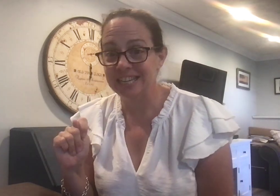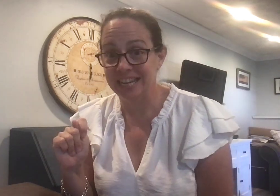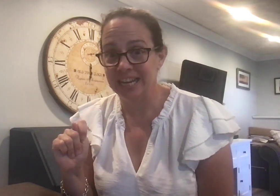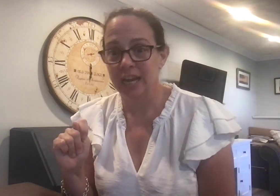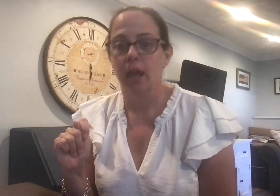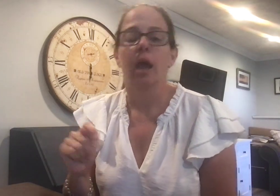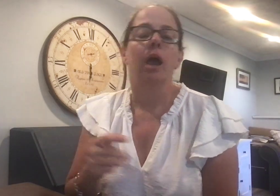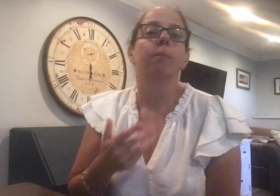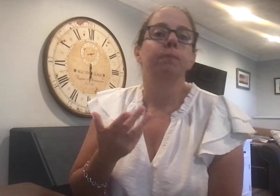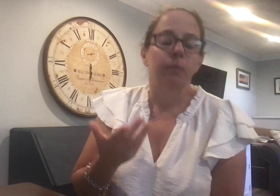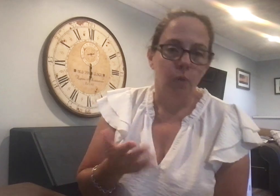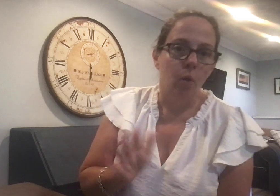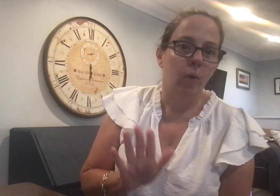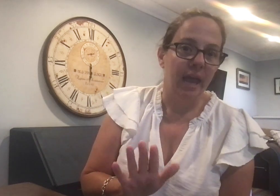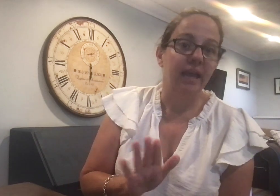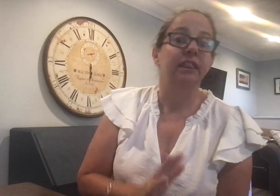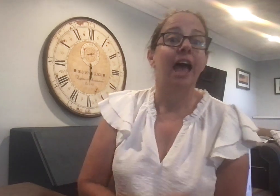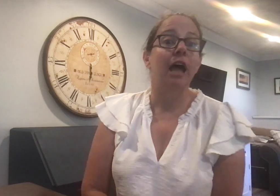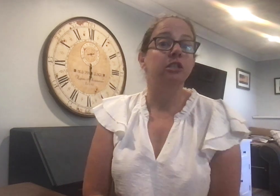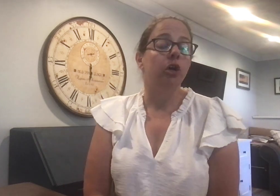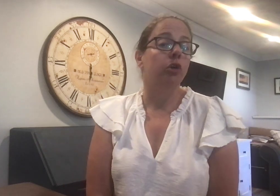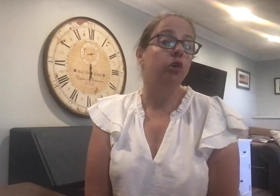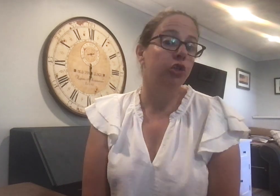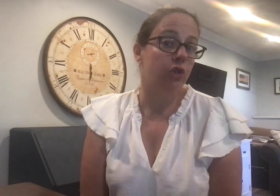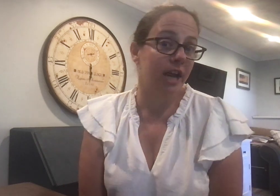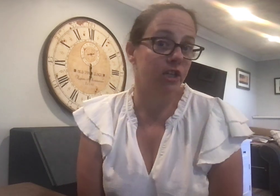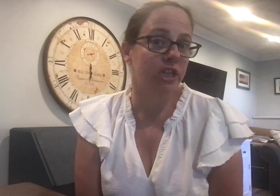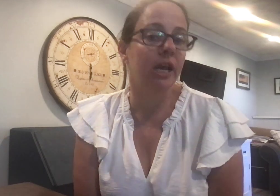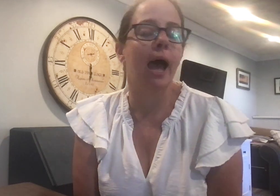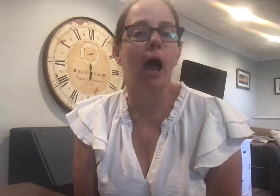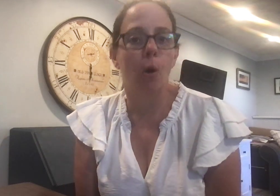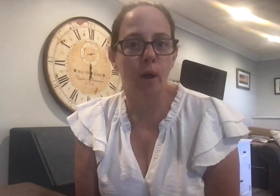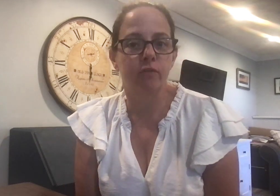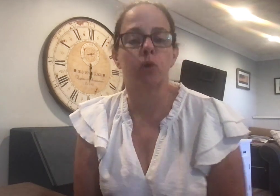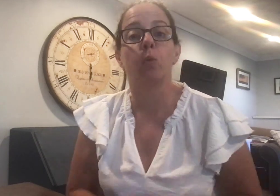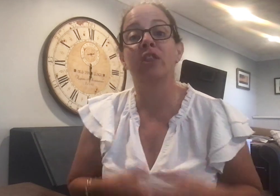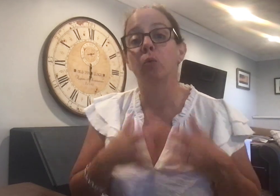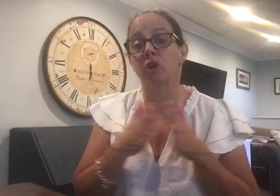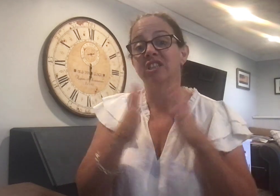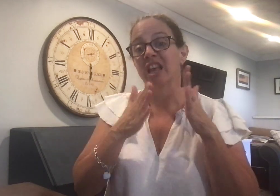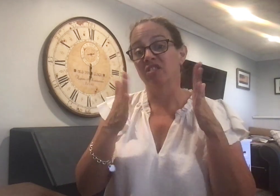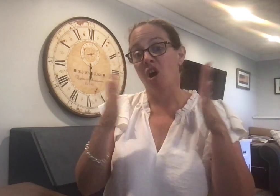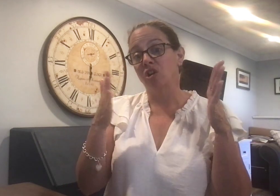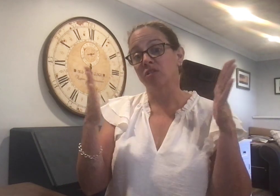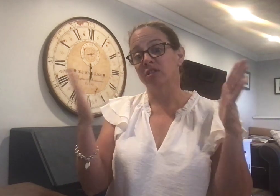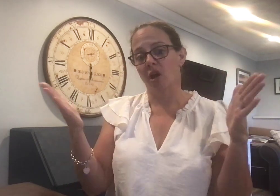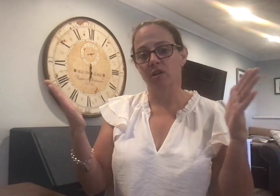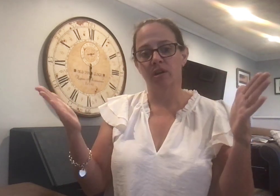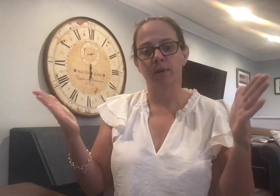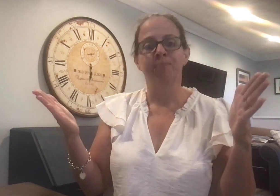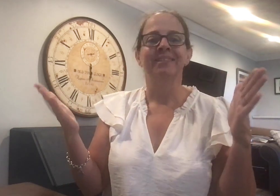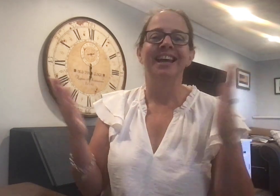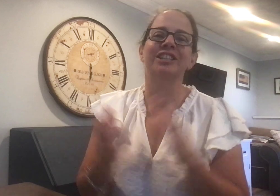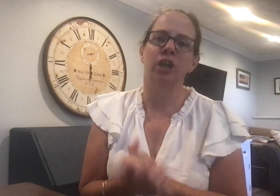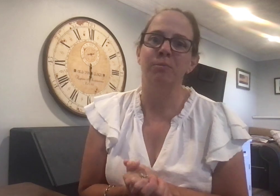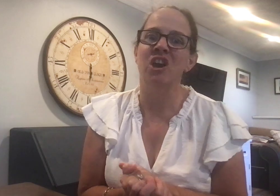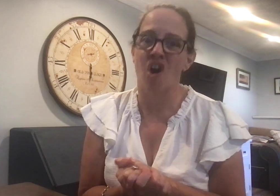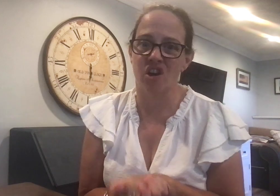C-A-T. Okay, that's a good strategy. However, when the words get longer and longer, it's going to be hard